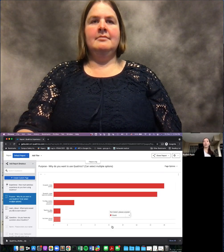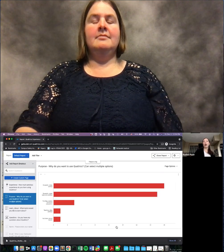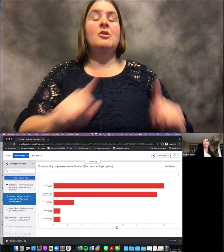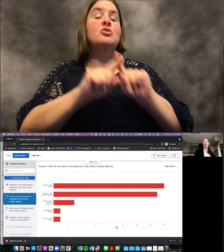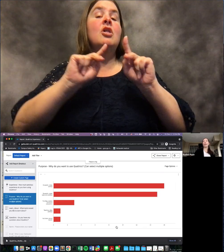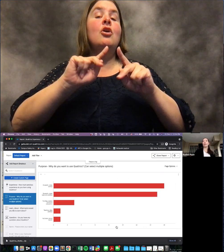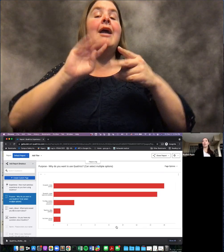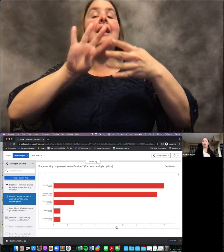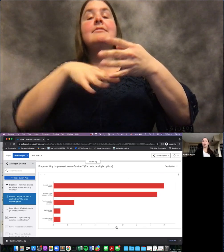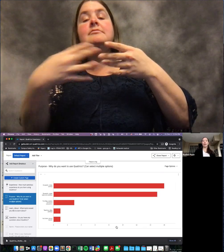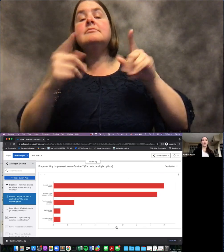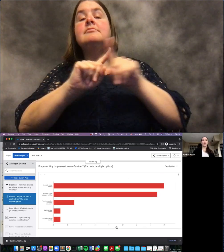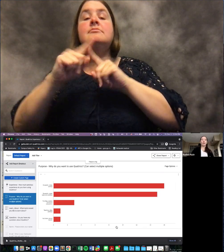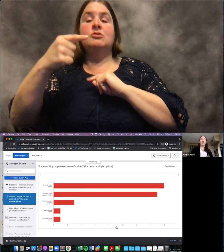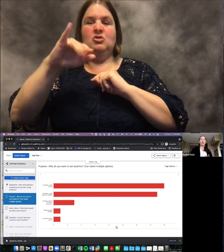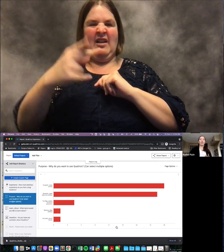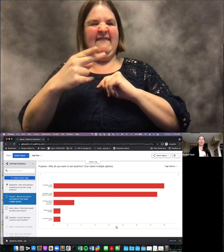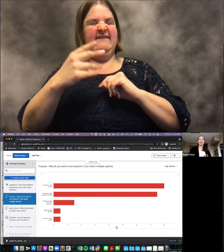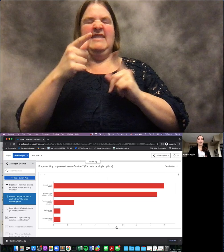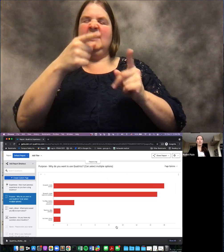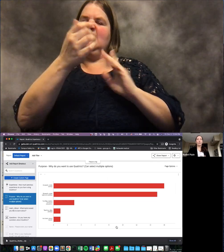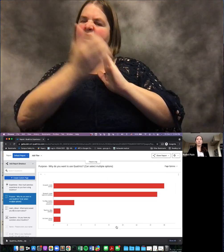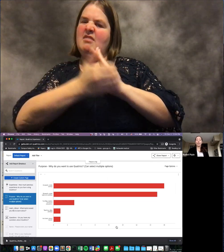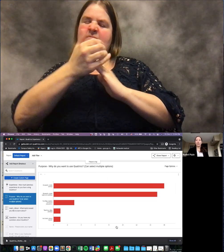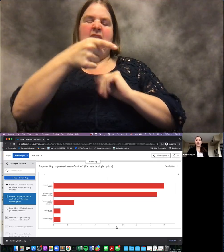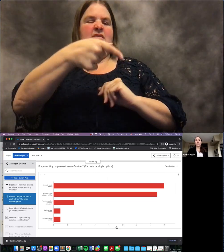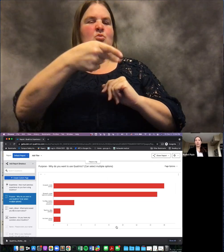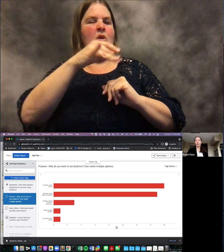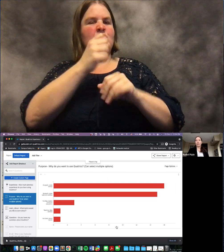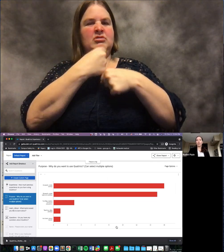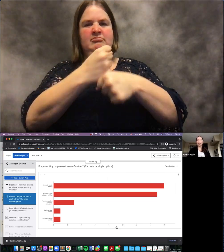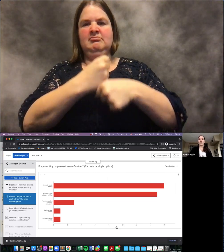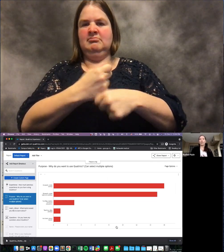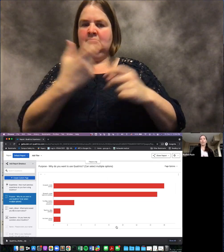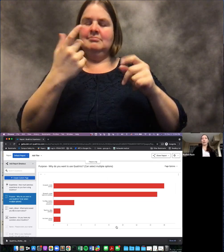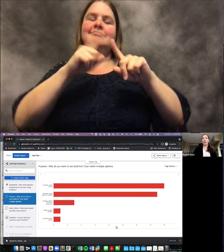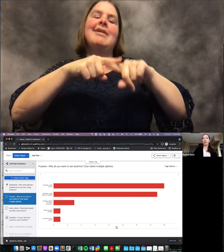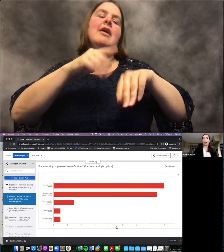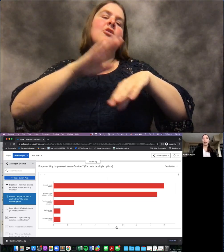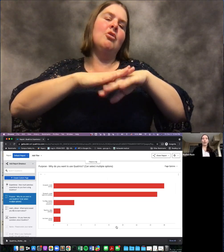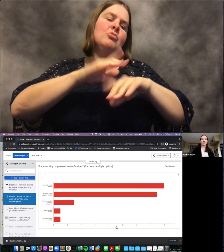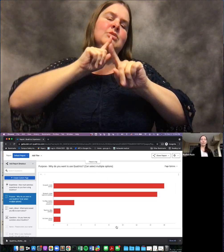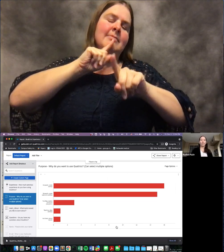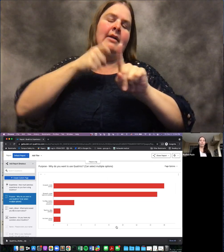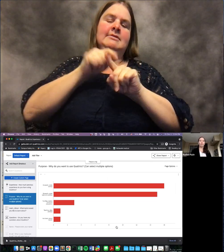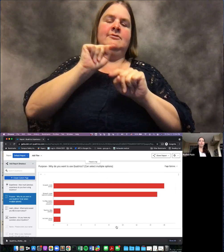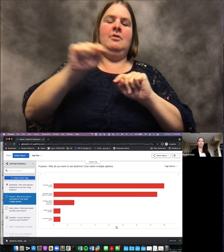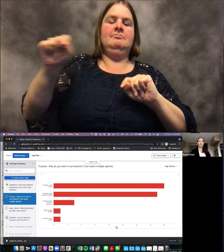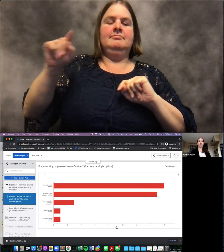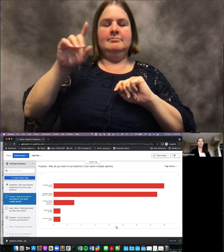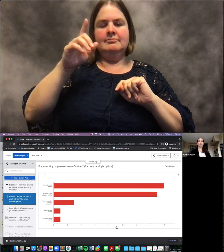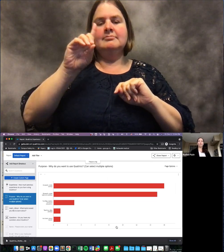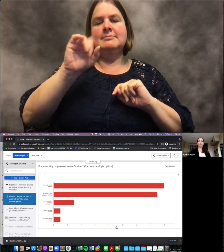graphs, which are automatically generated based on the responses that are in the data set.